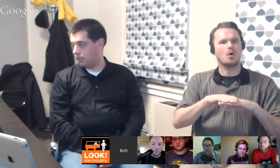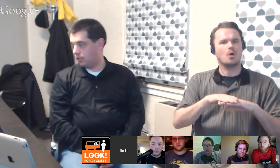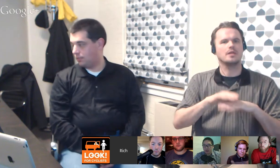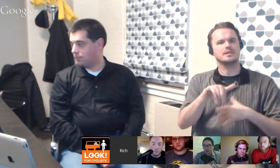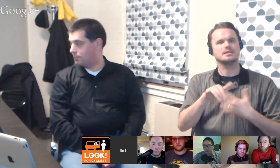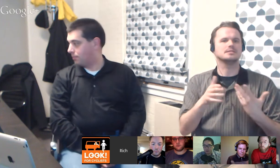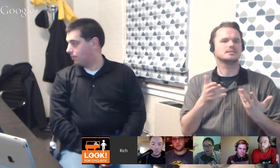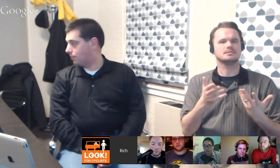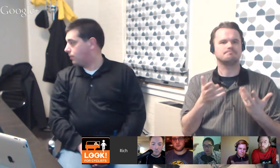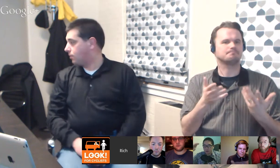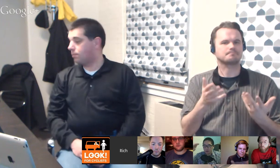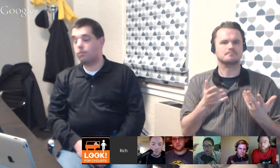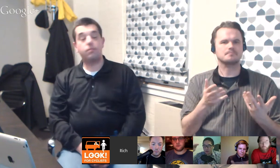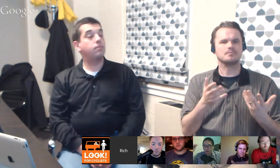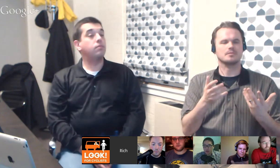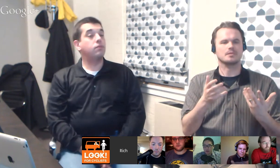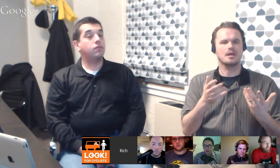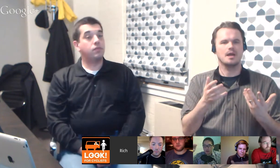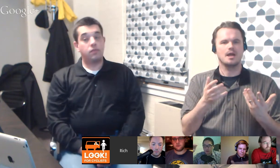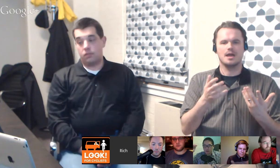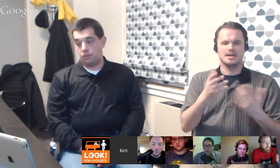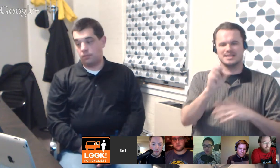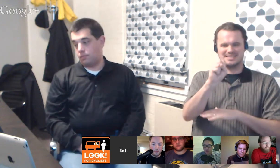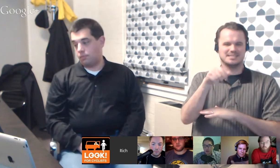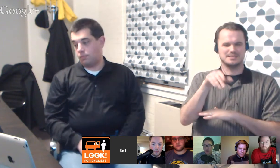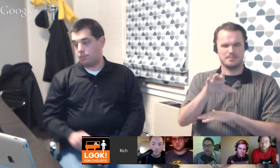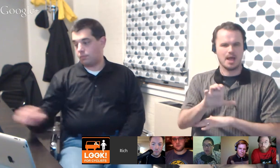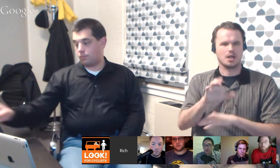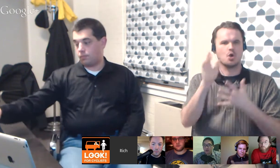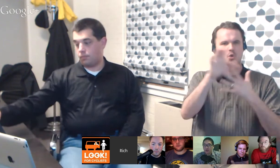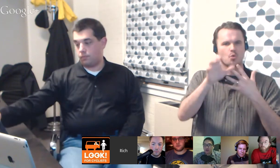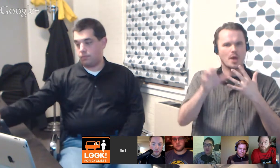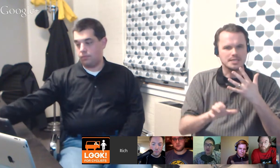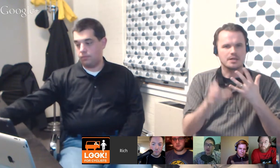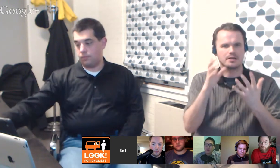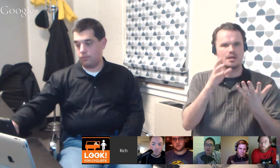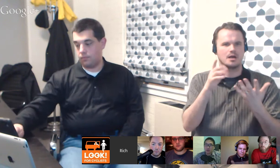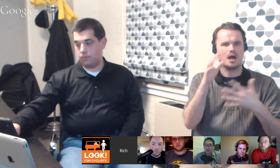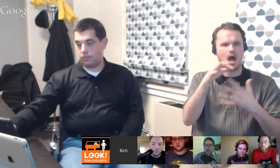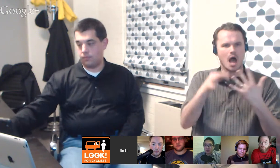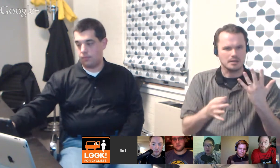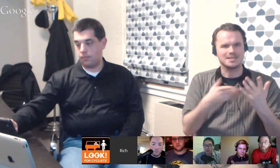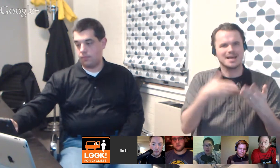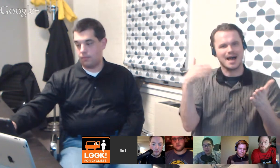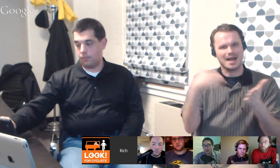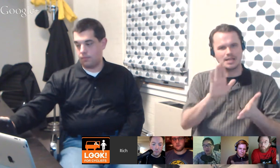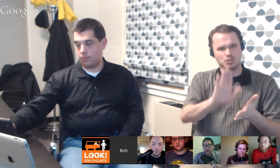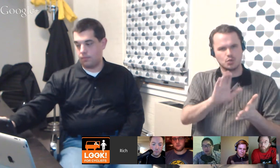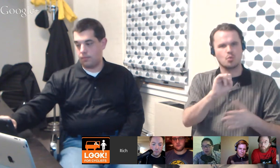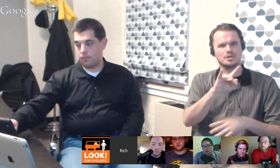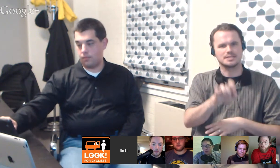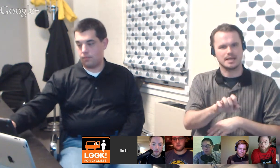these like spec criteria items against your site.